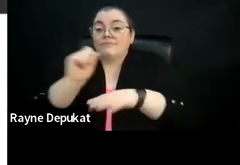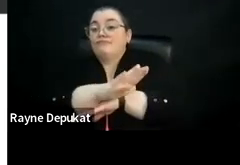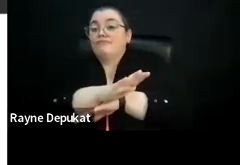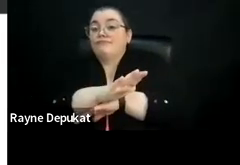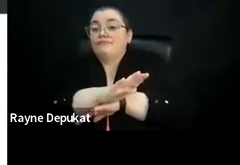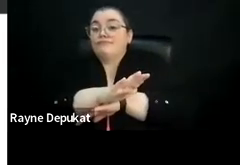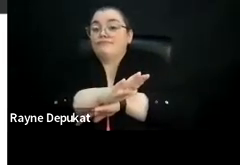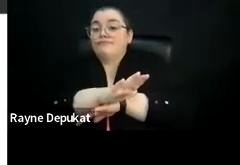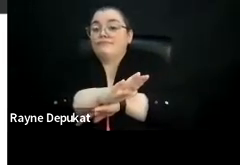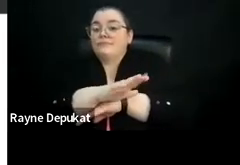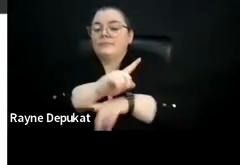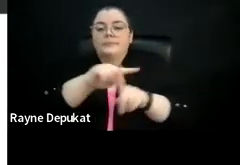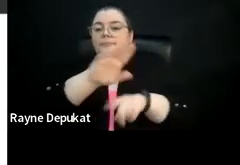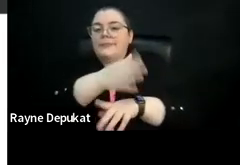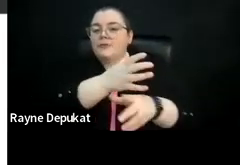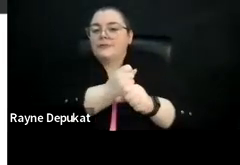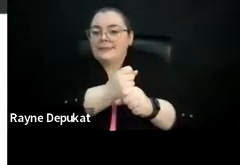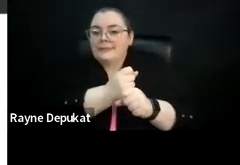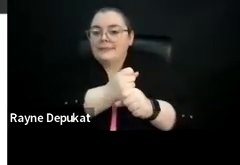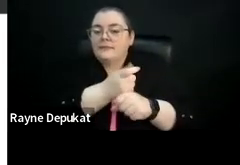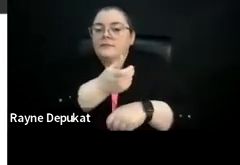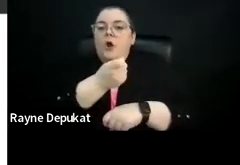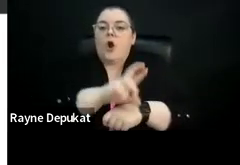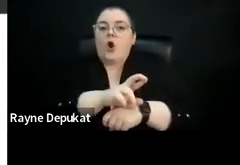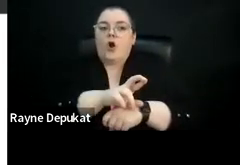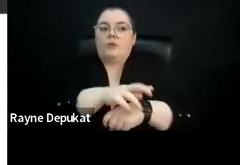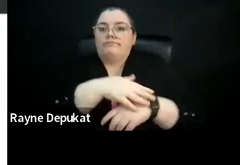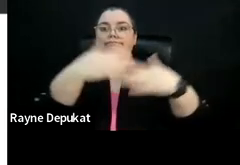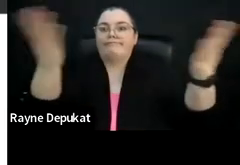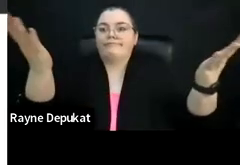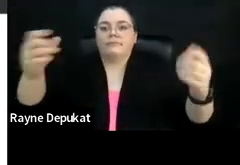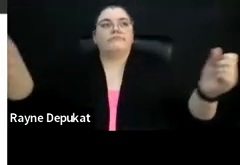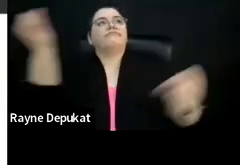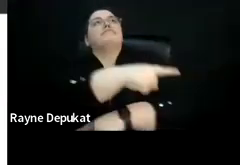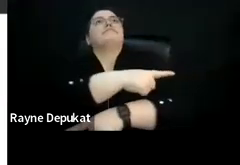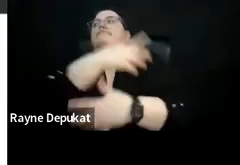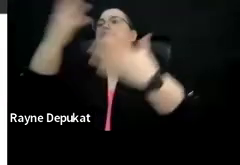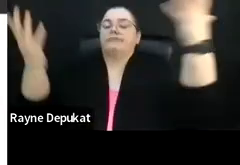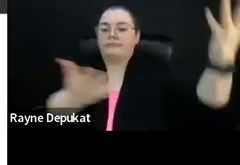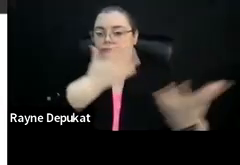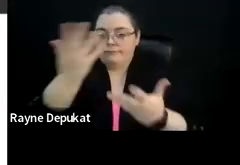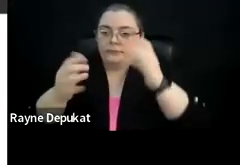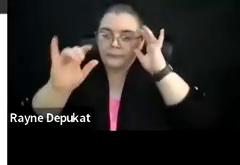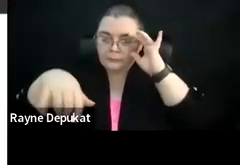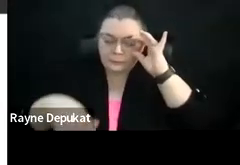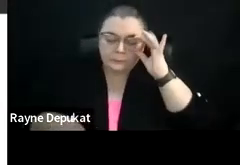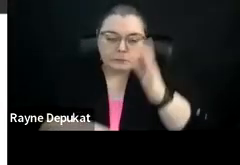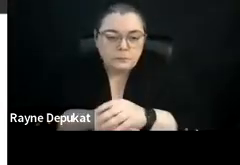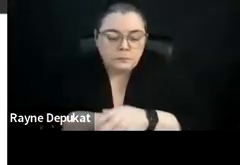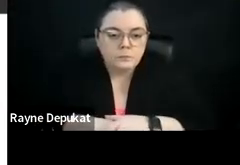document, it mentioned a fax. So they'll send a fax, but maybe it was never received, or maybe it's just sitting in the